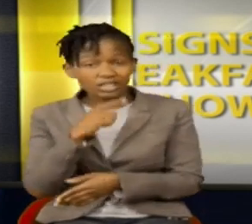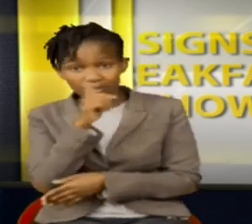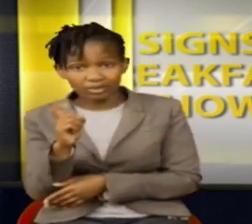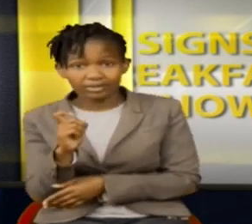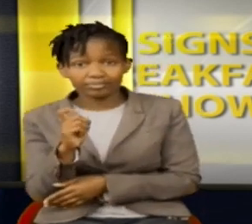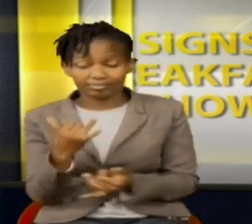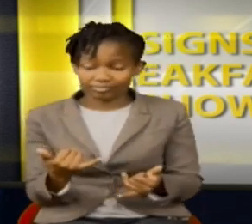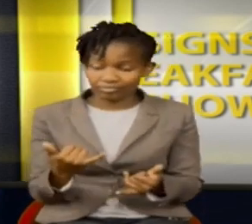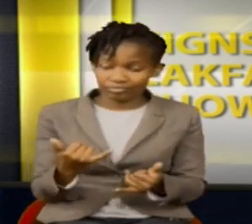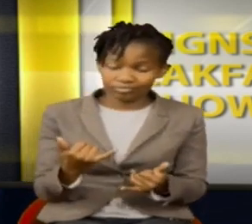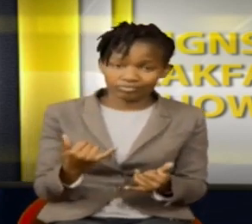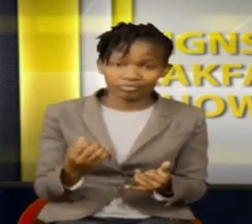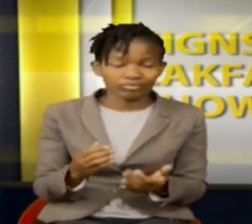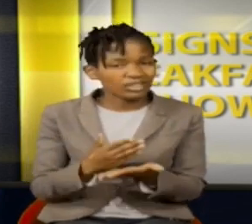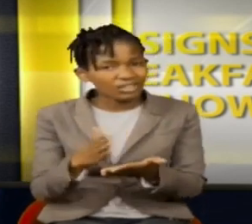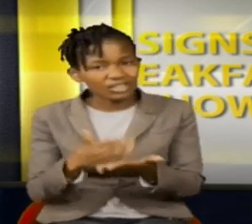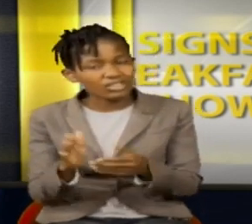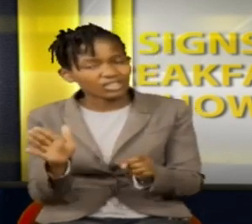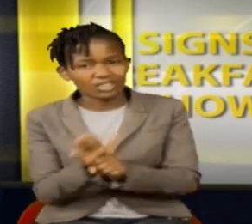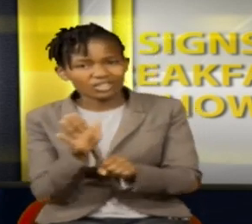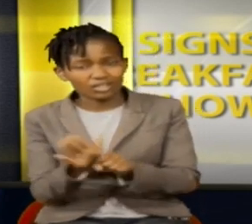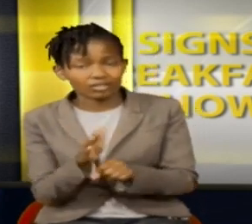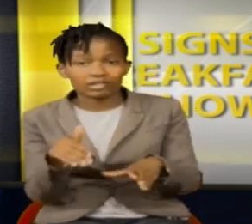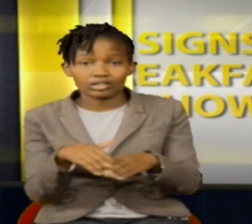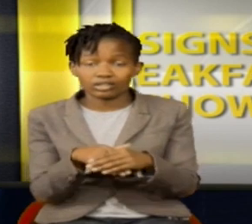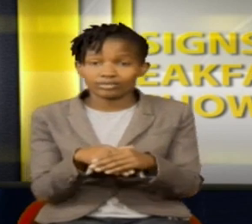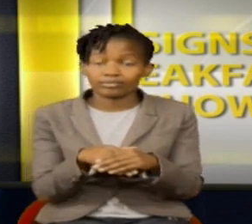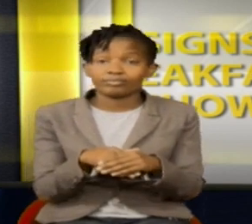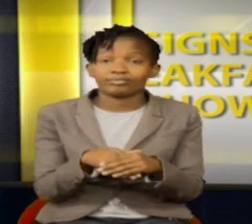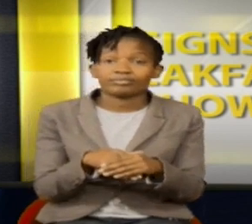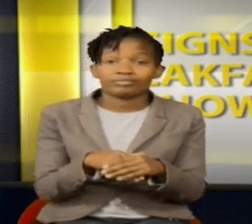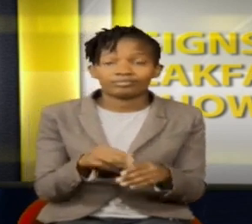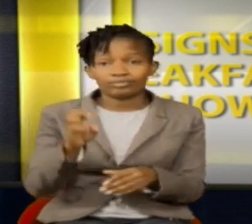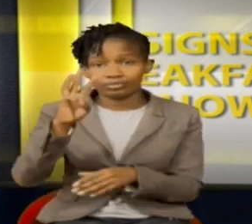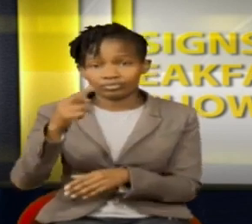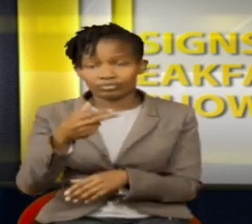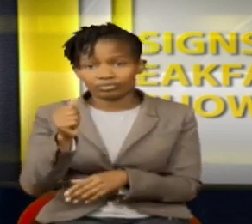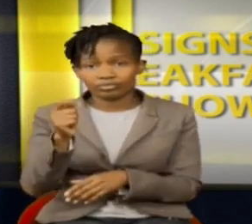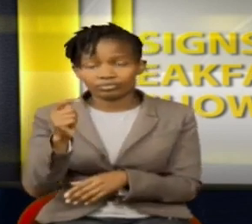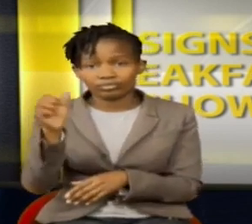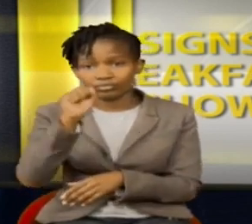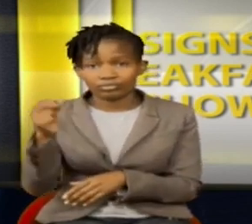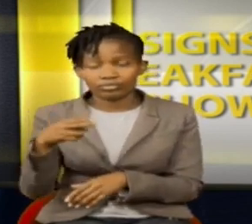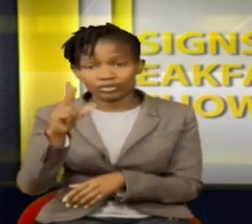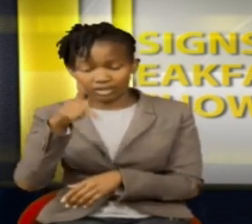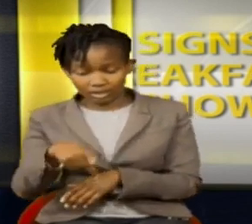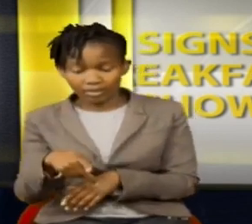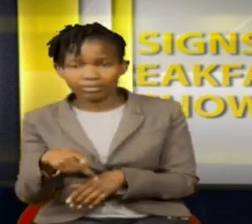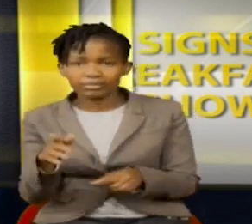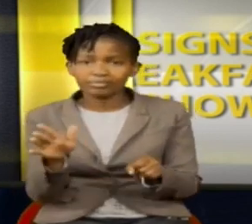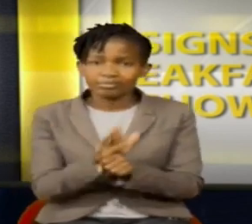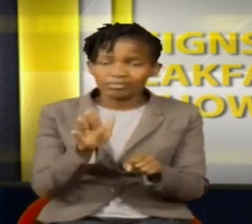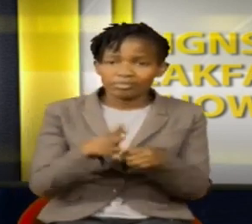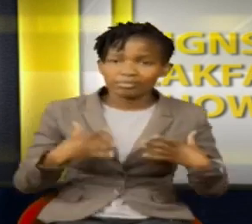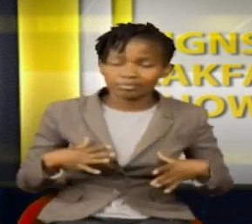ananiambia nini. Kama sahii, I share lots of my WhatsApp stories, and my WhatsApp, you know, because of the contacts I have, a lot of them are my clients, very senior